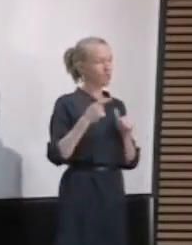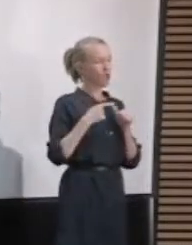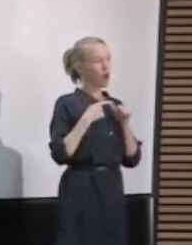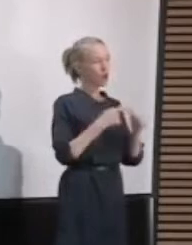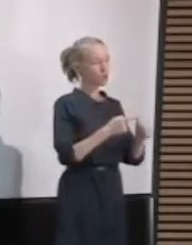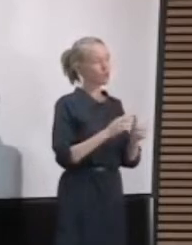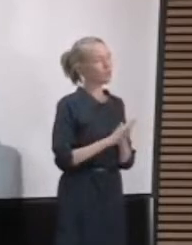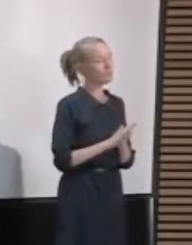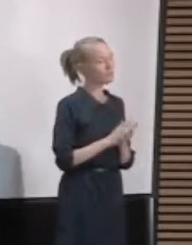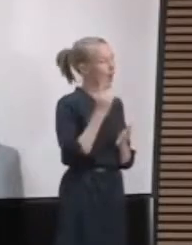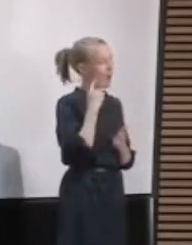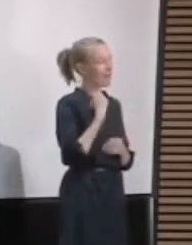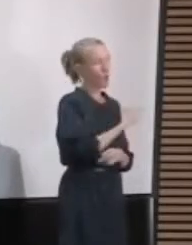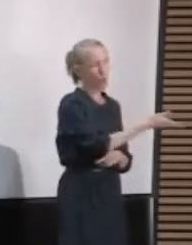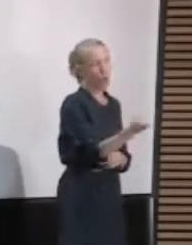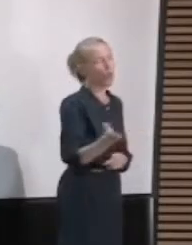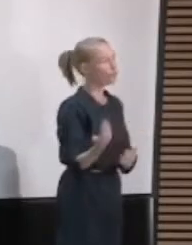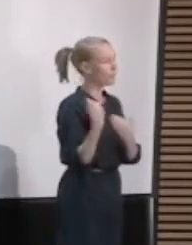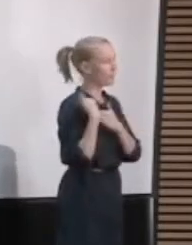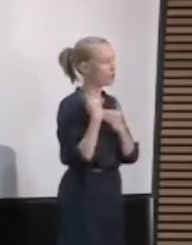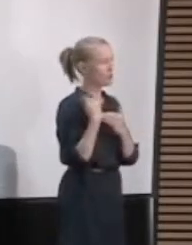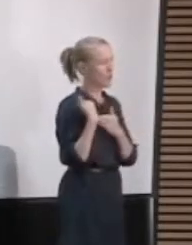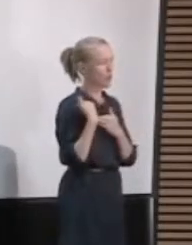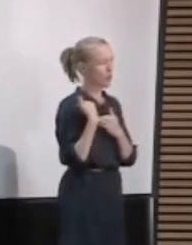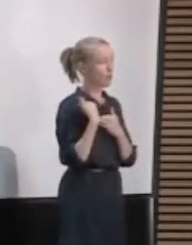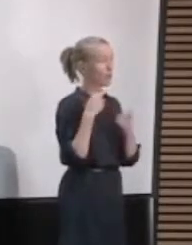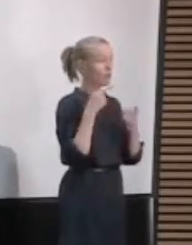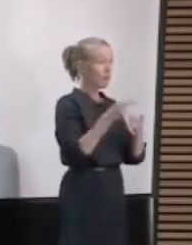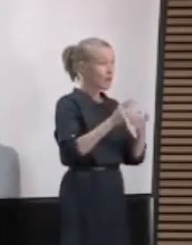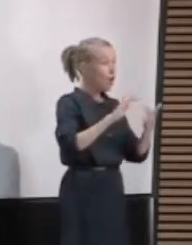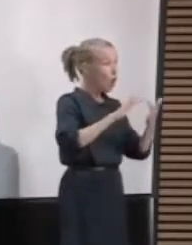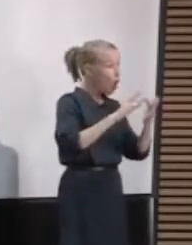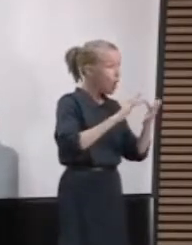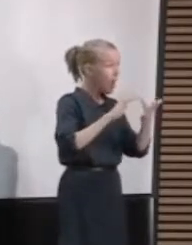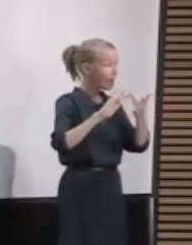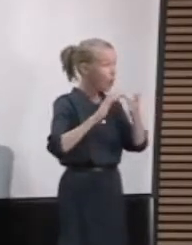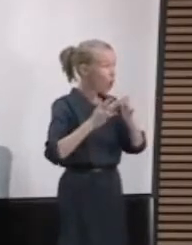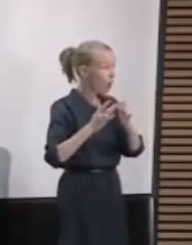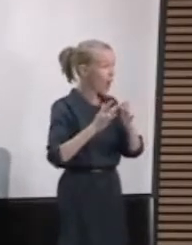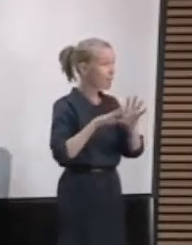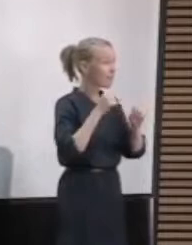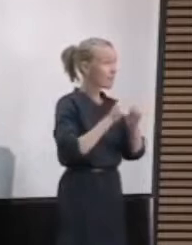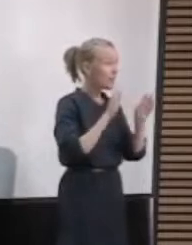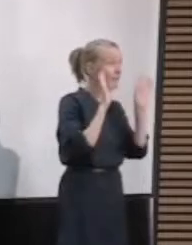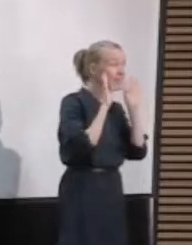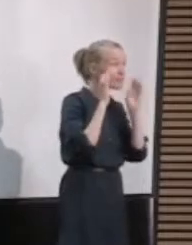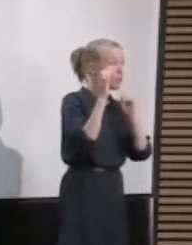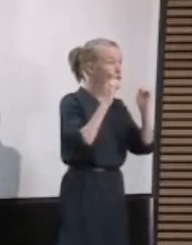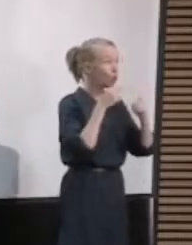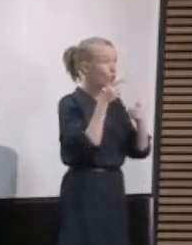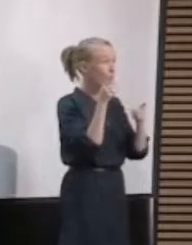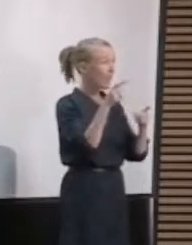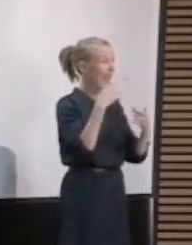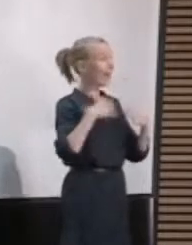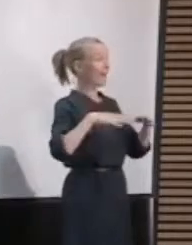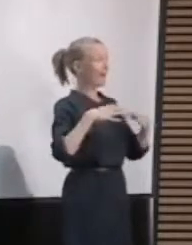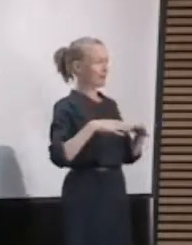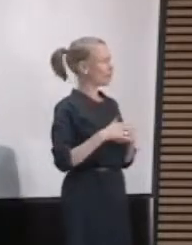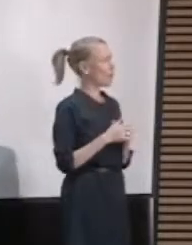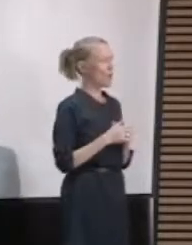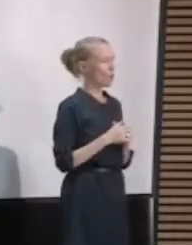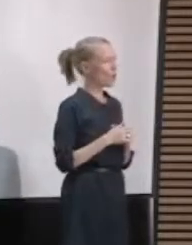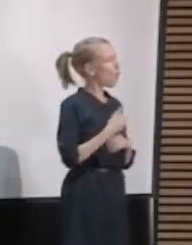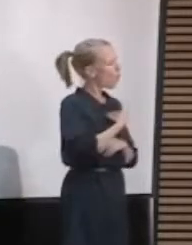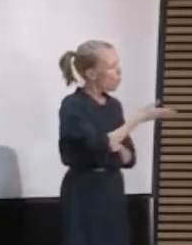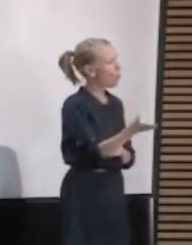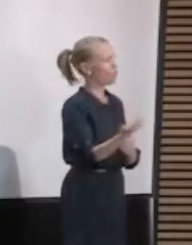particular platform or publisher, as they actually are, should say that they don't have a role to play. New Zealand's not alone. This